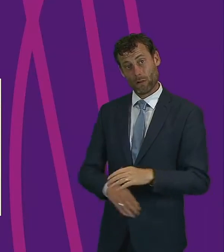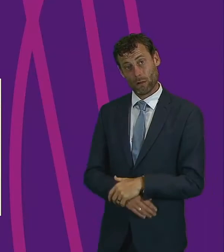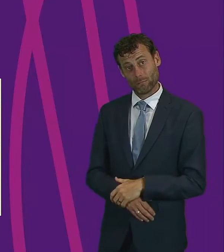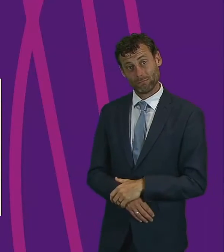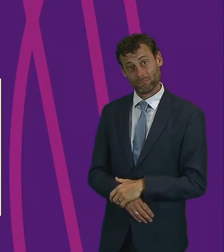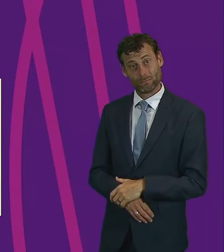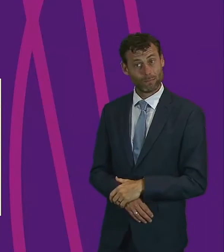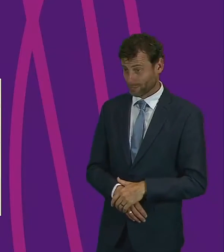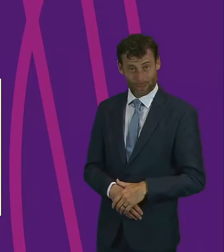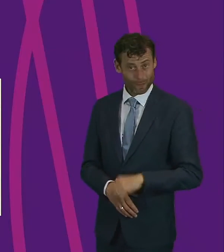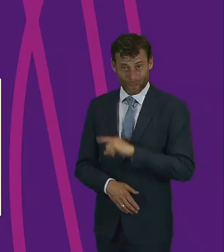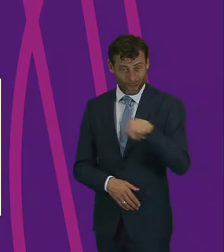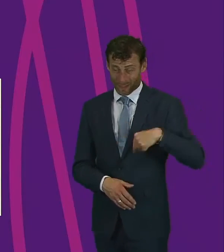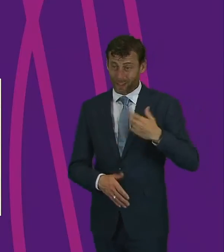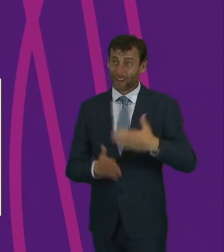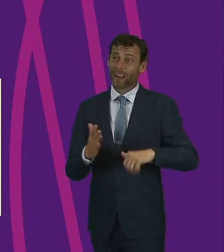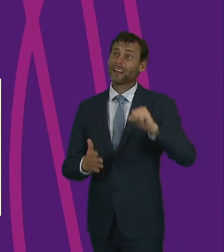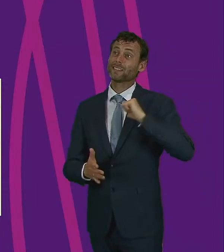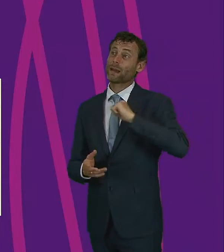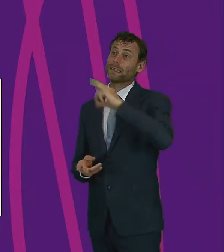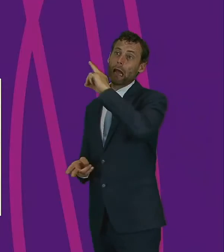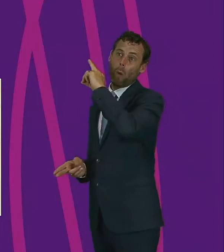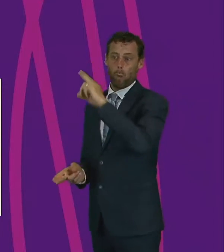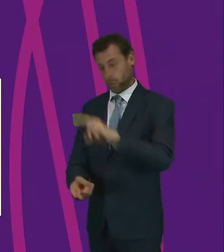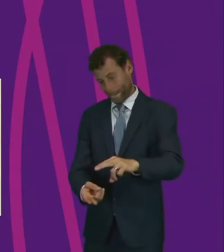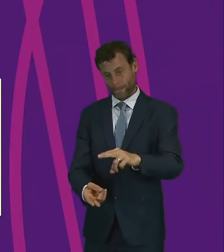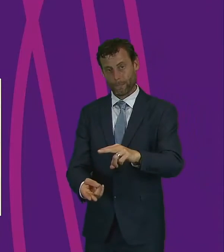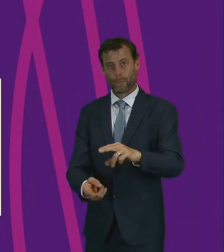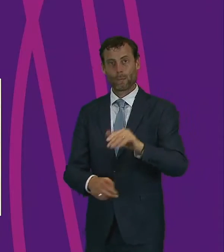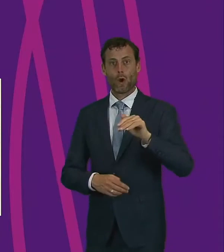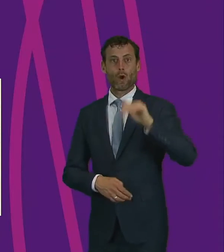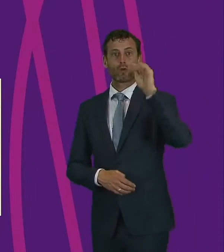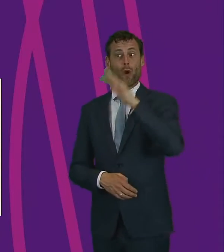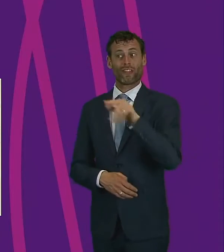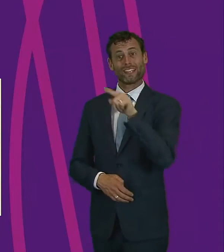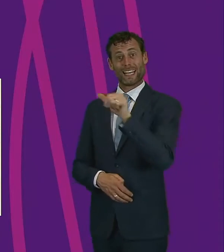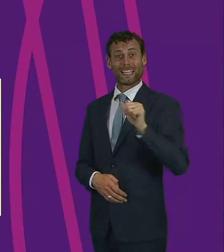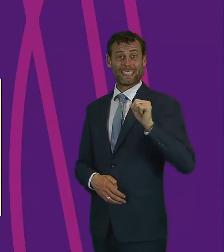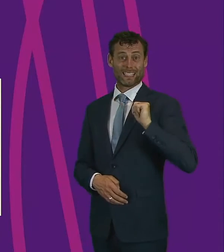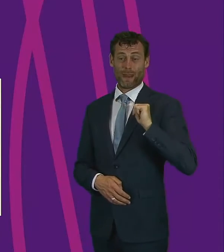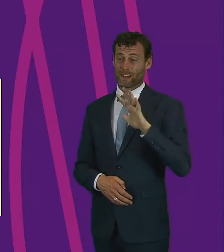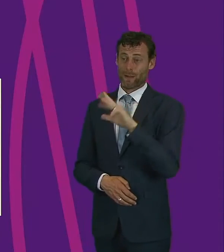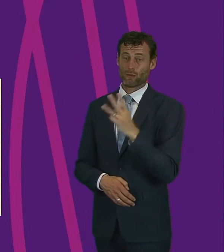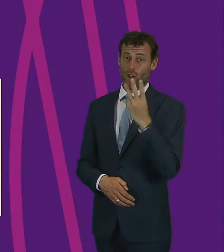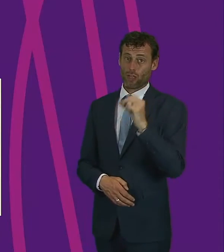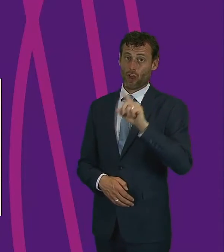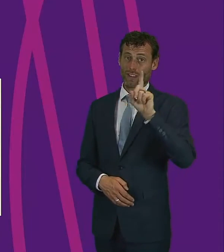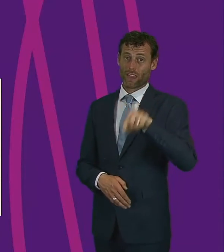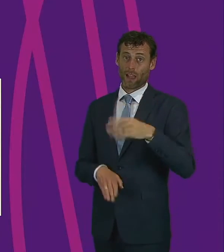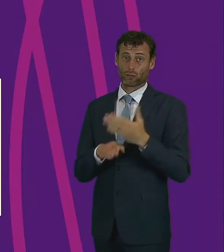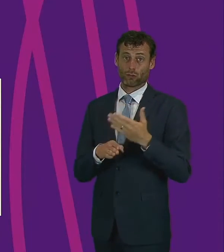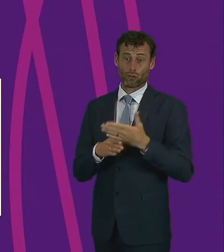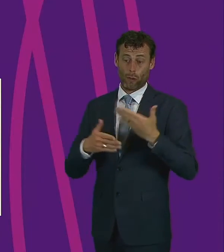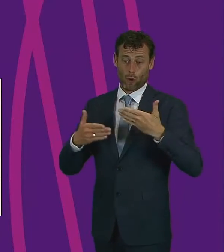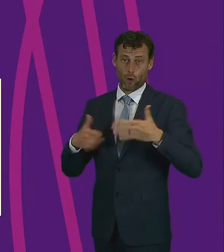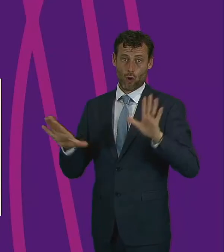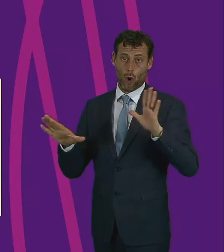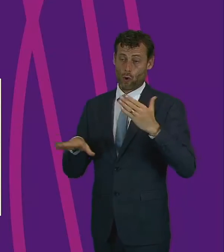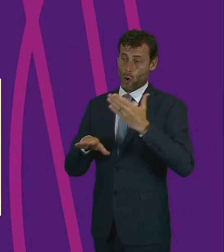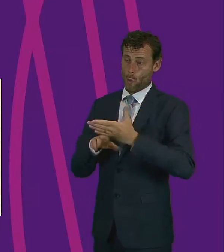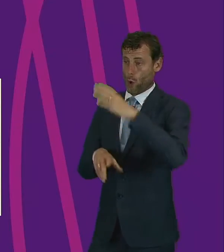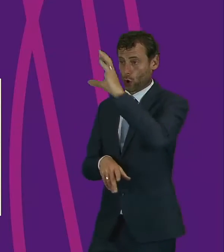could have foreseen that drop. But the North Sea is now predicting the loss of 30,000 jobs on the rigs and